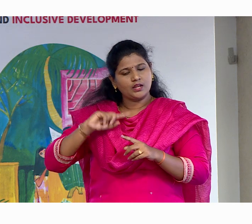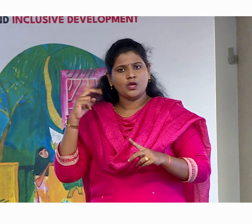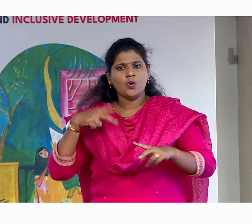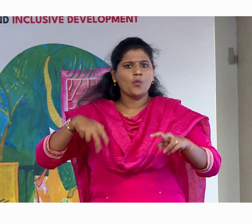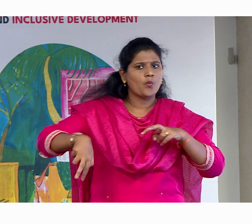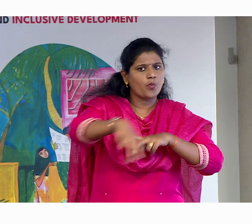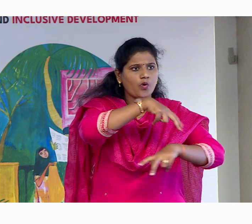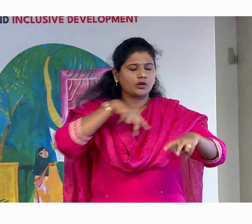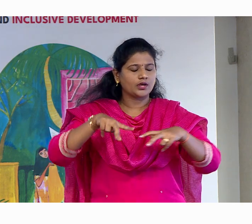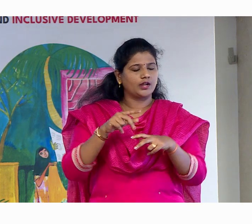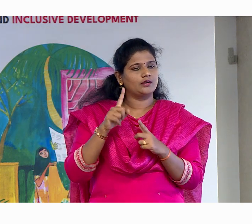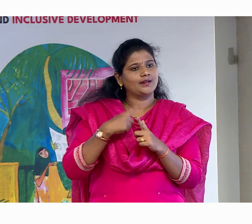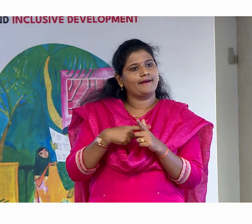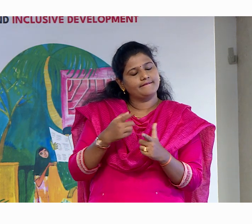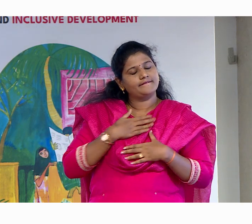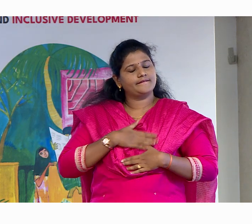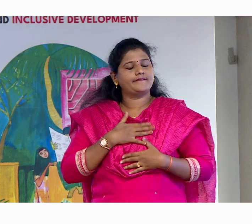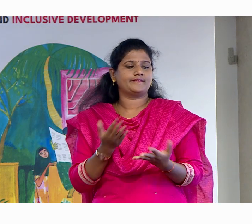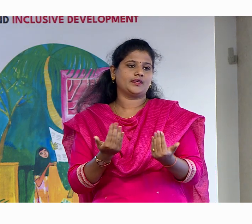and have fun.